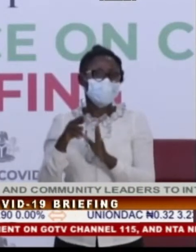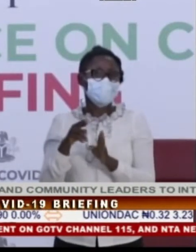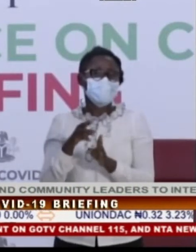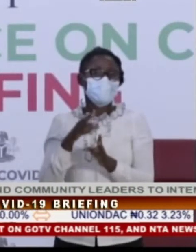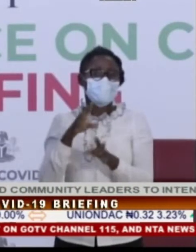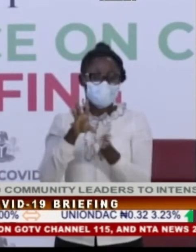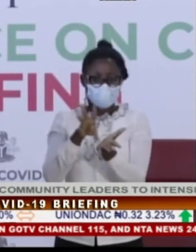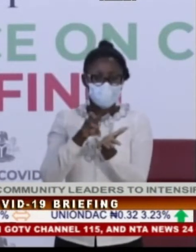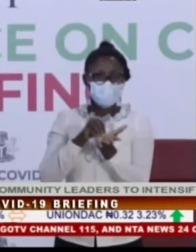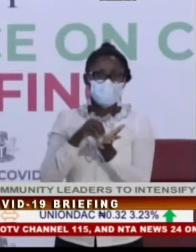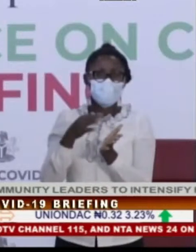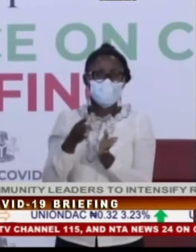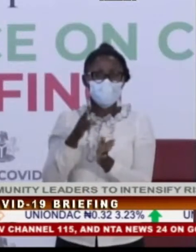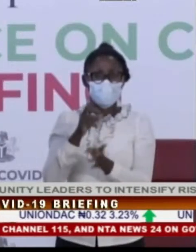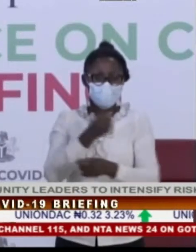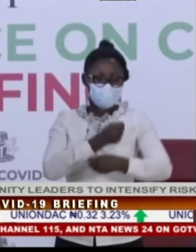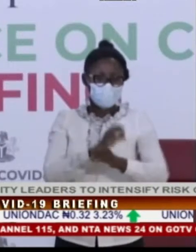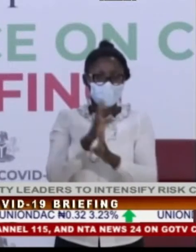people will turn up.